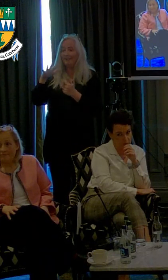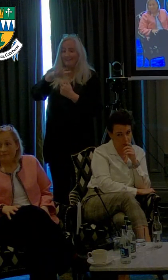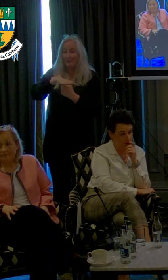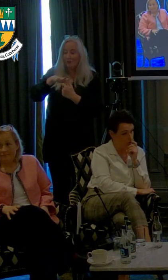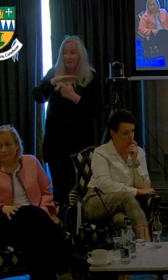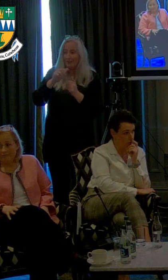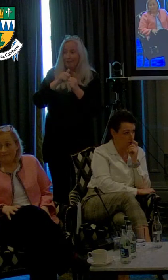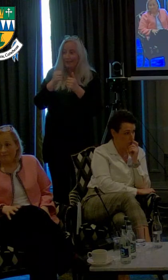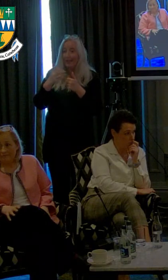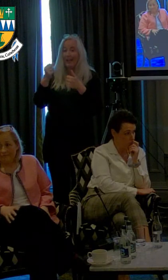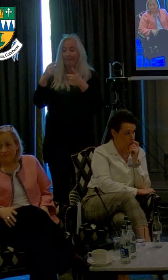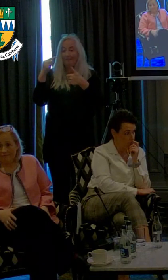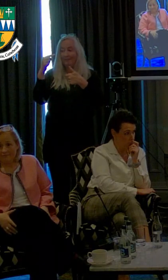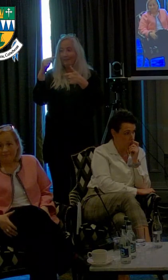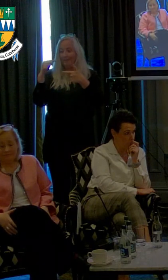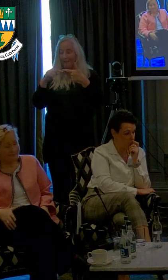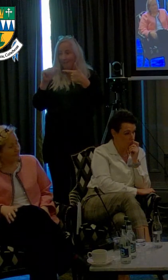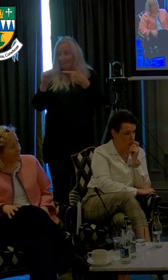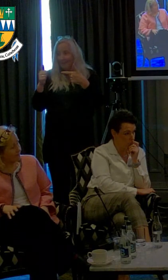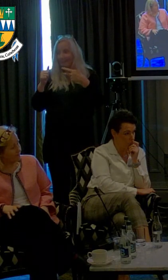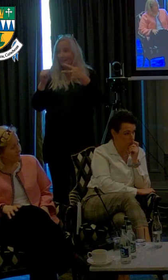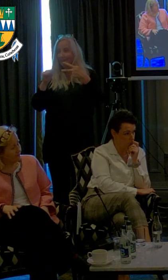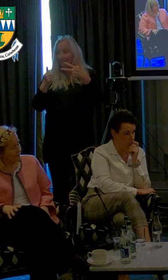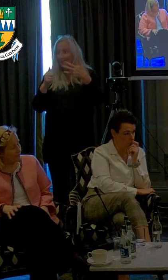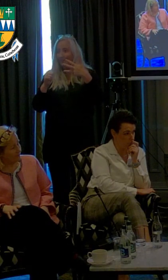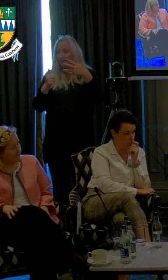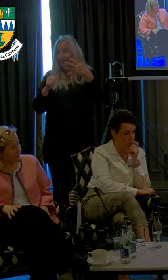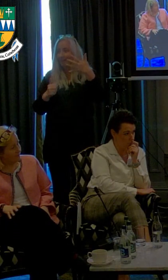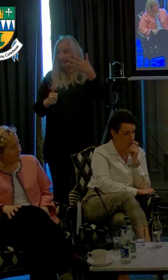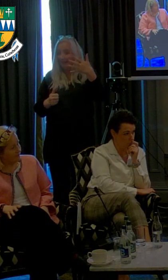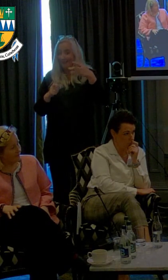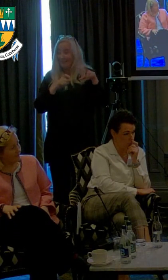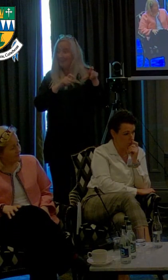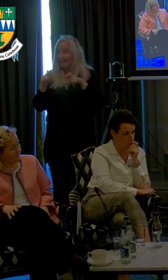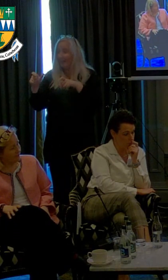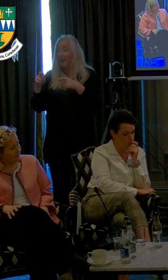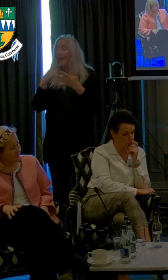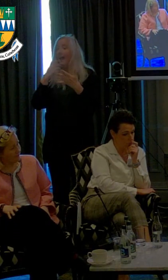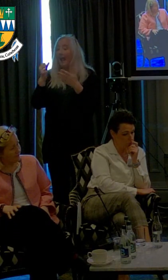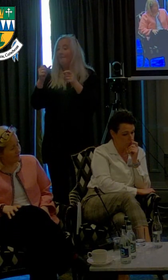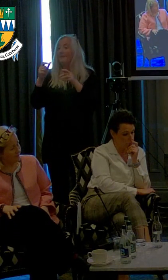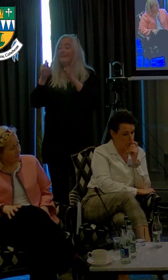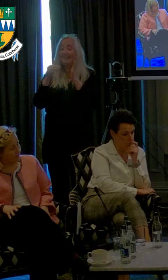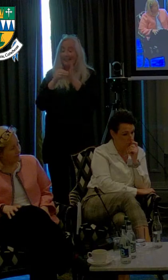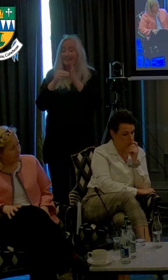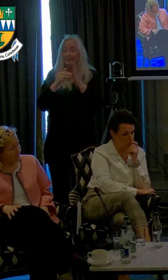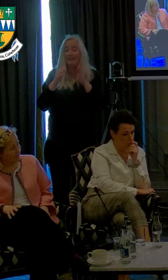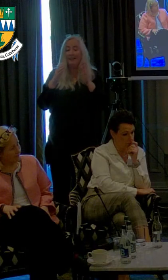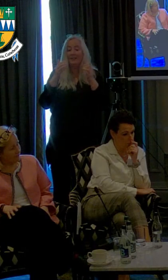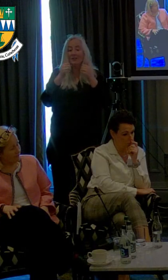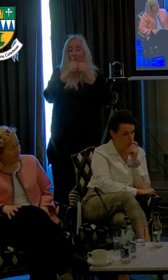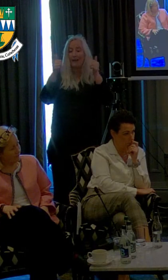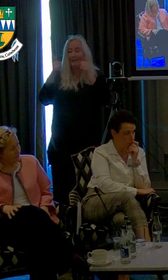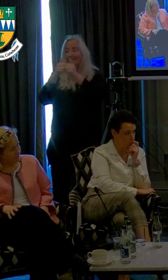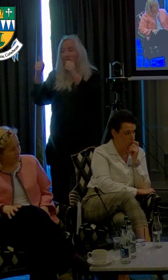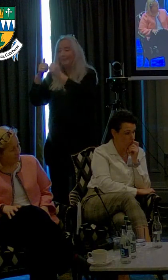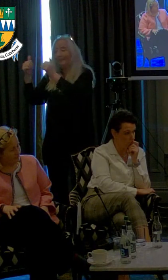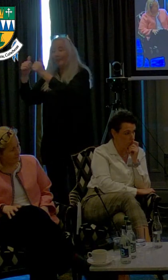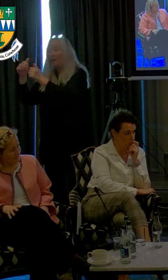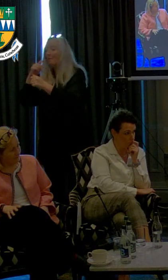youth work that comes from the team. It spreads out like it's got testicles, this